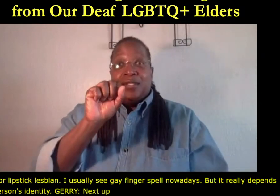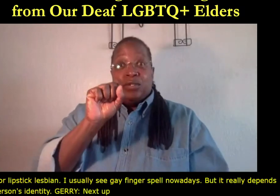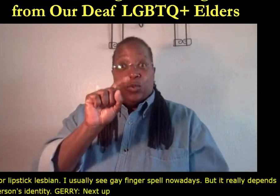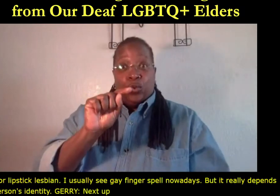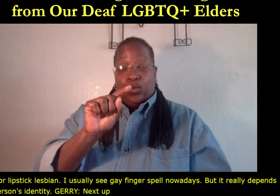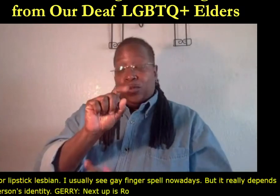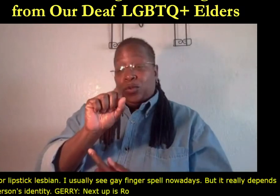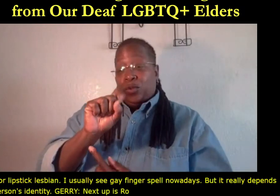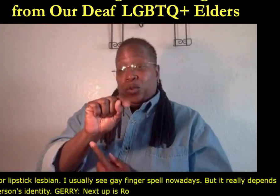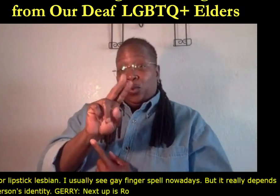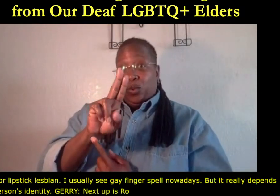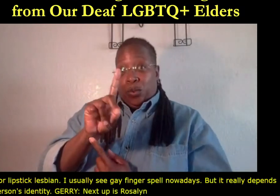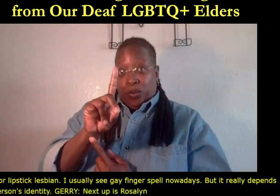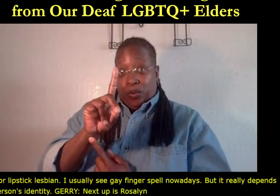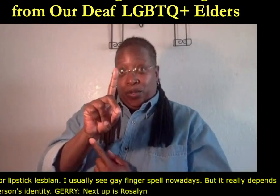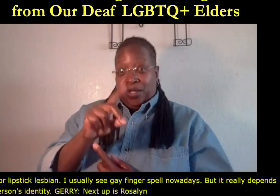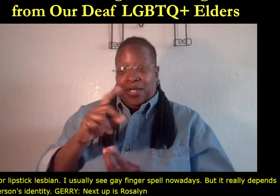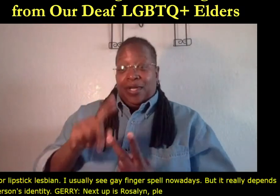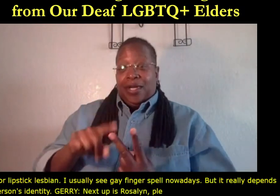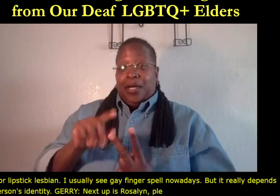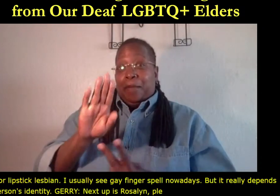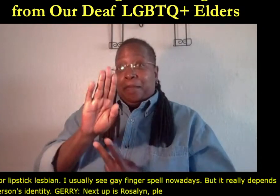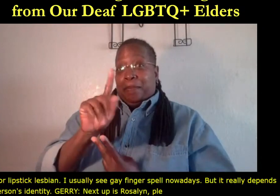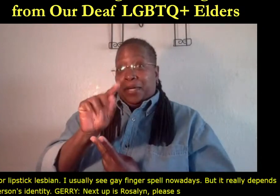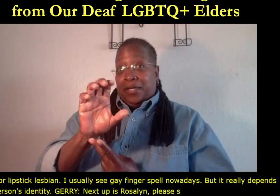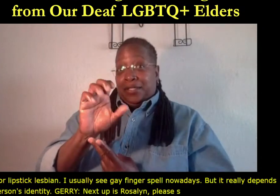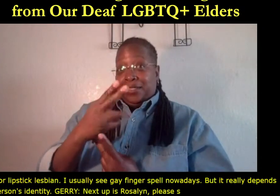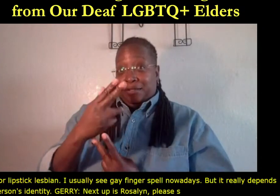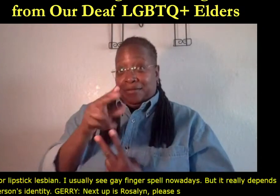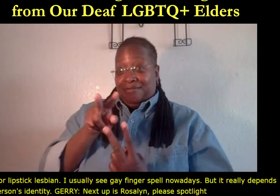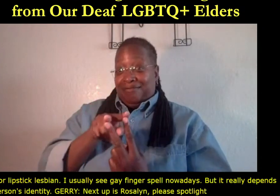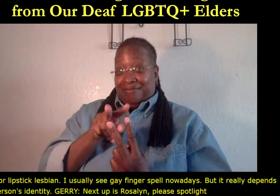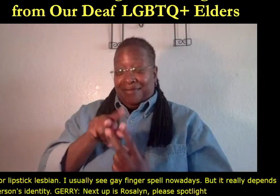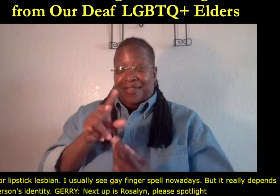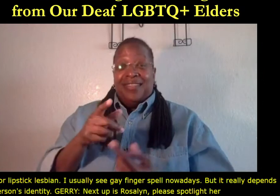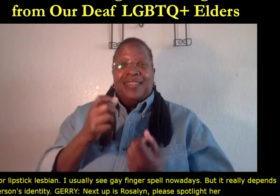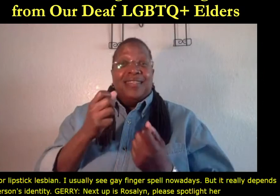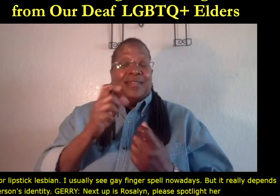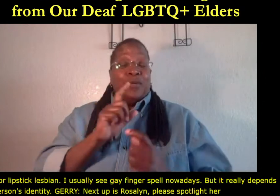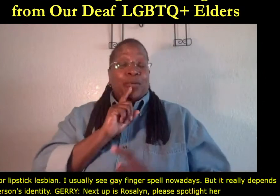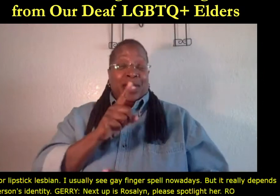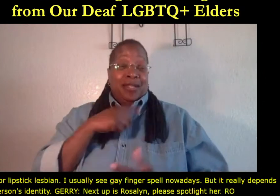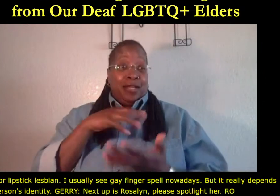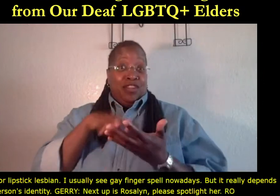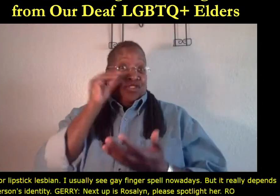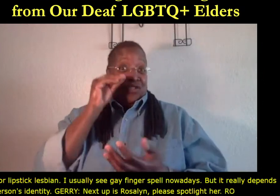okay so hello um butch um